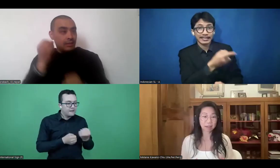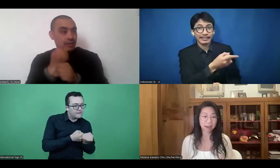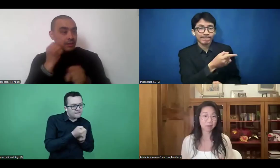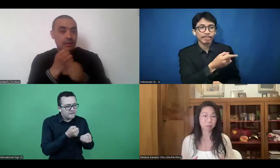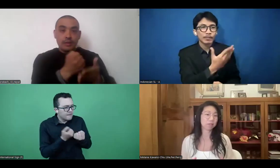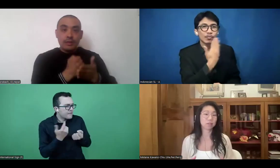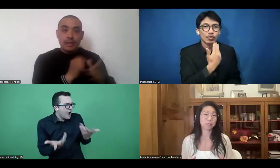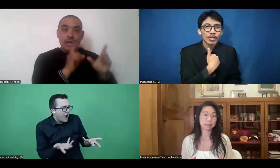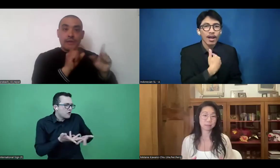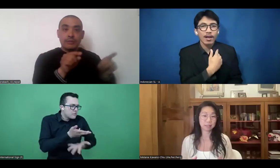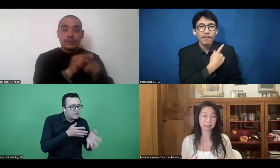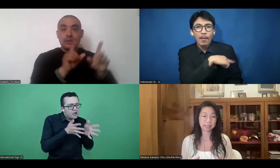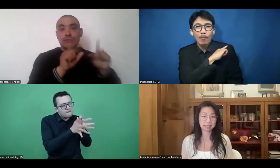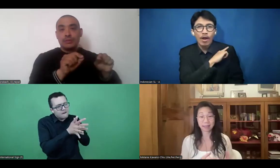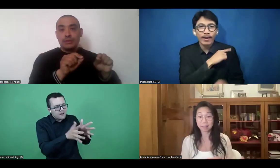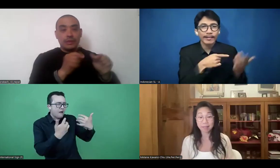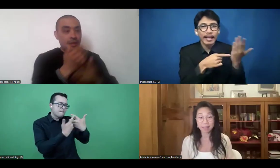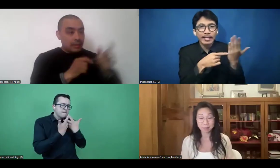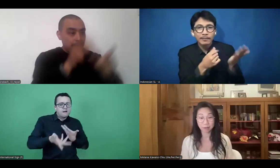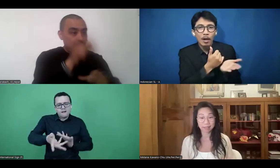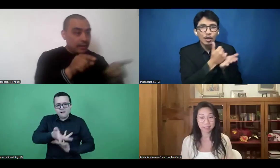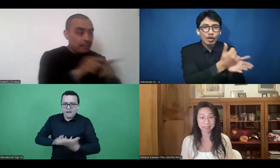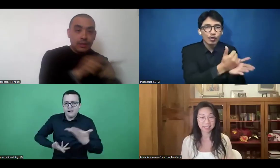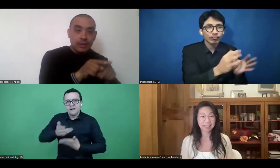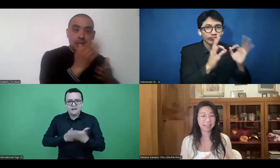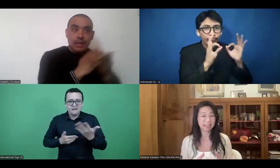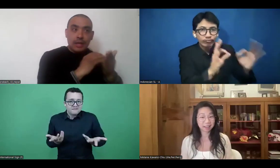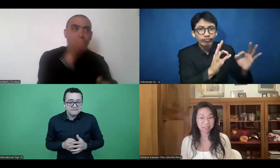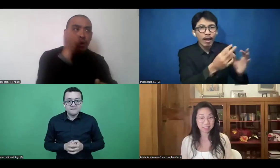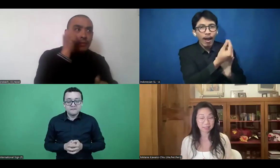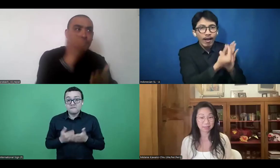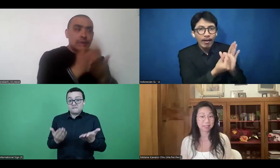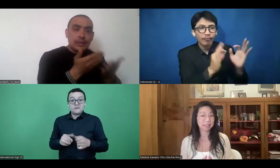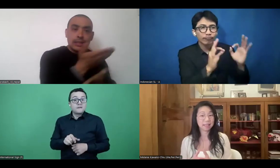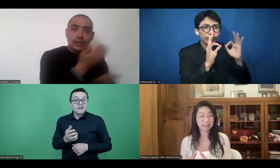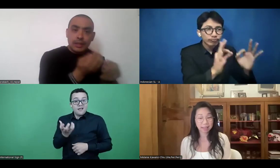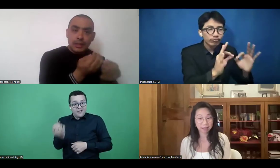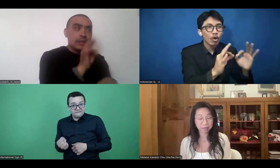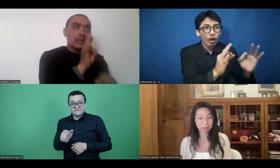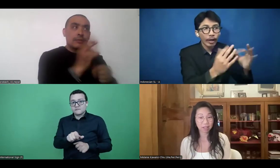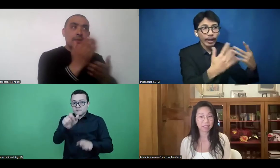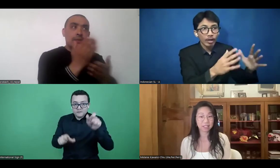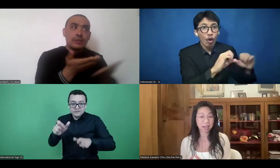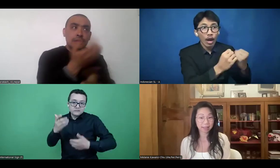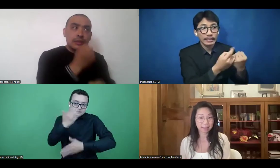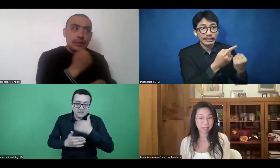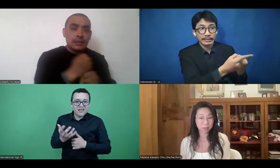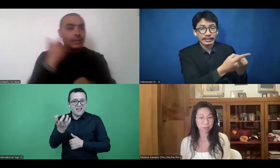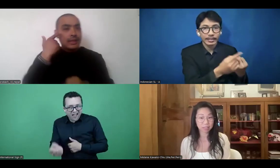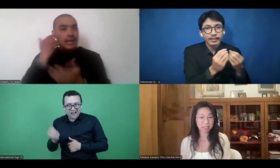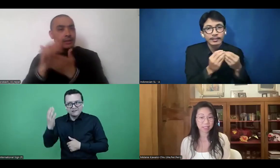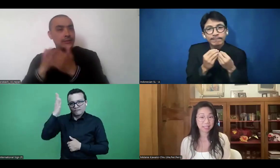are now persons with disabilities that have that experience, that have the skills, that have the knowledge and